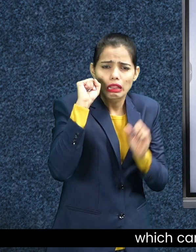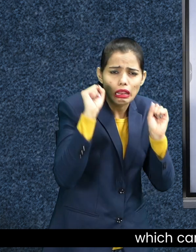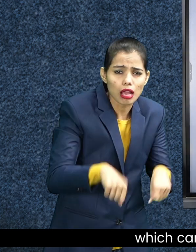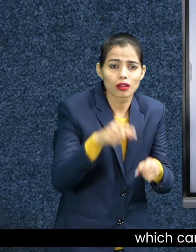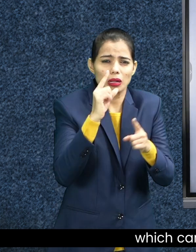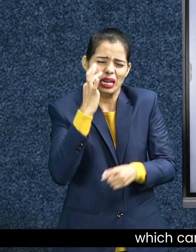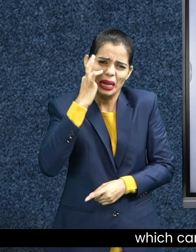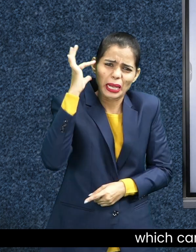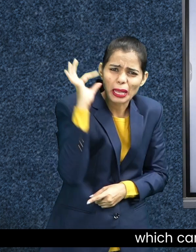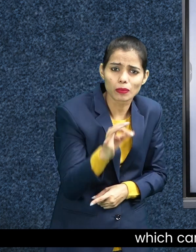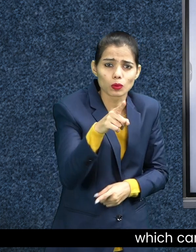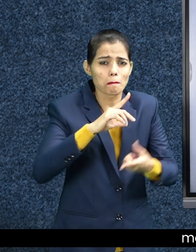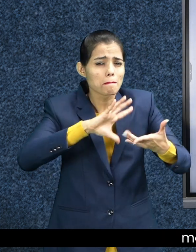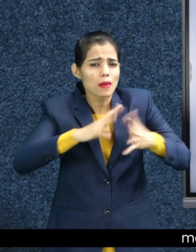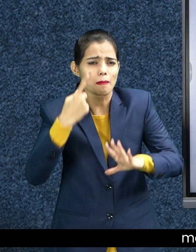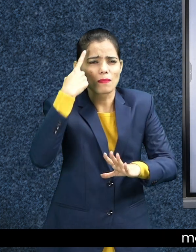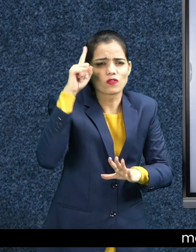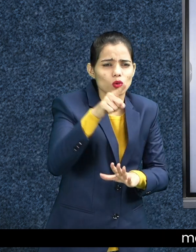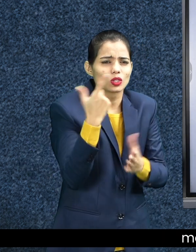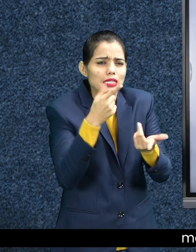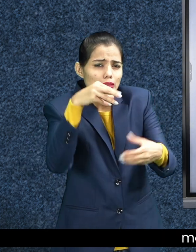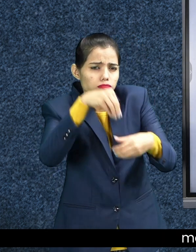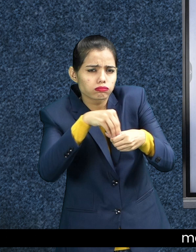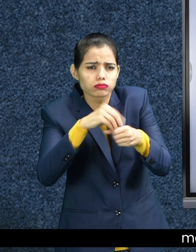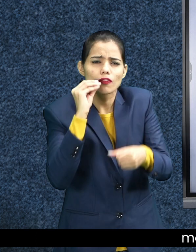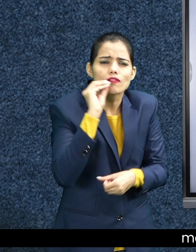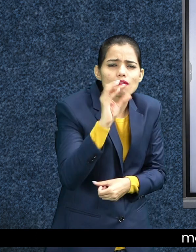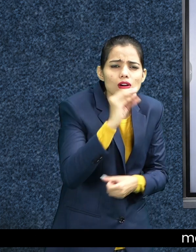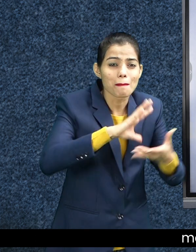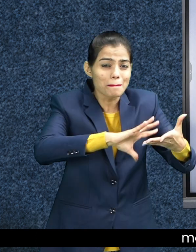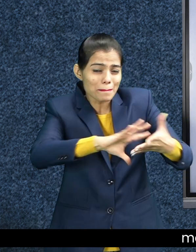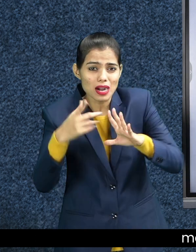of information, making decisions, or identifying patterns.